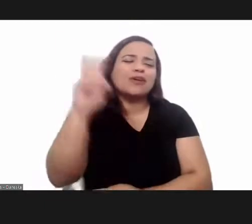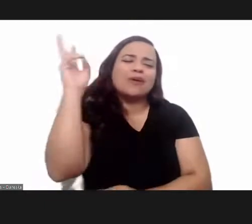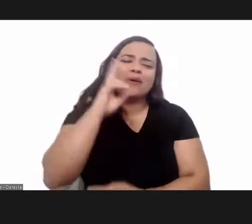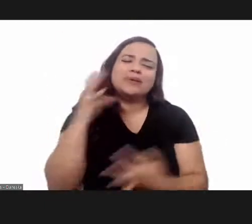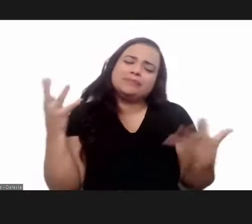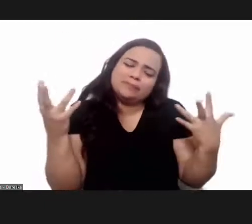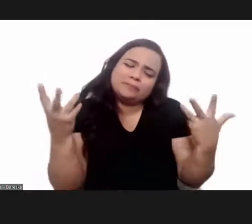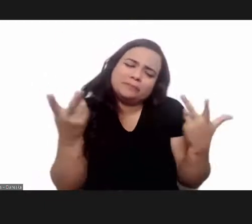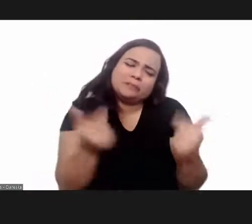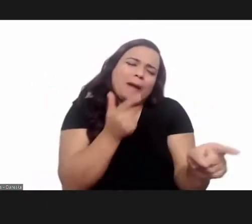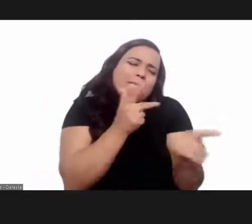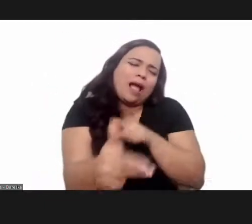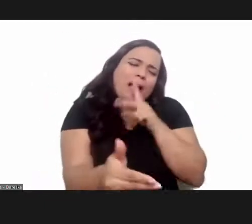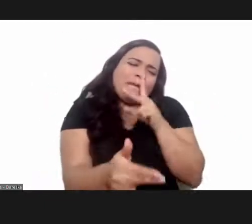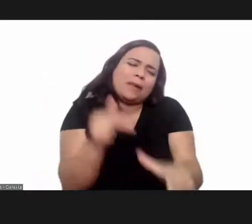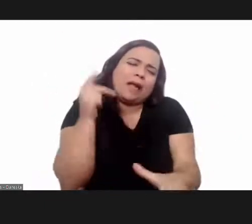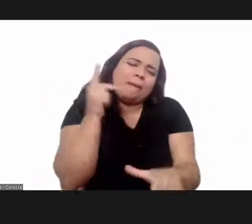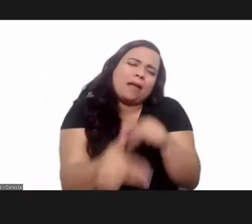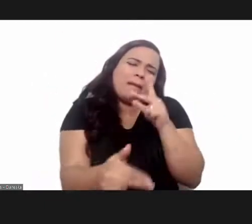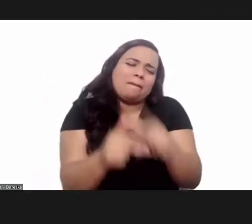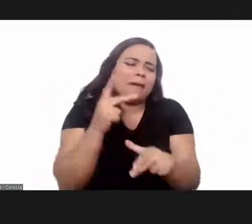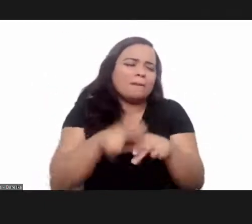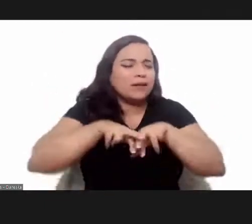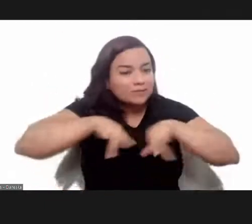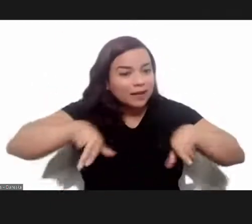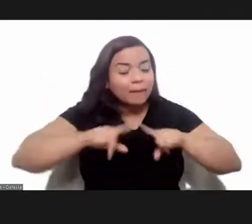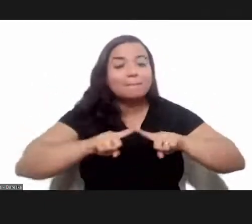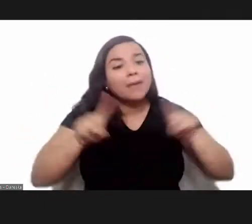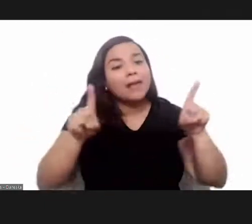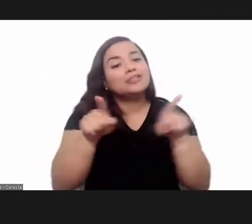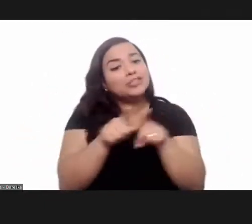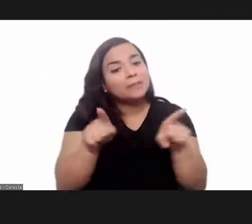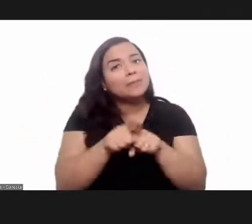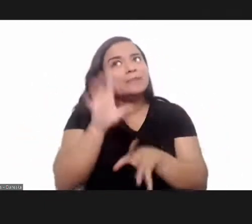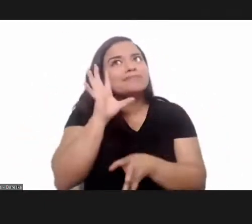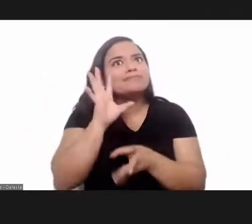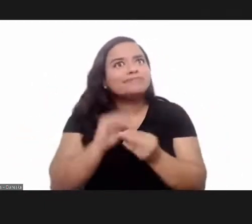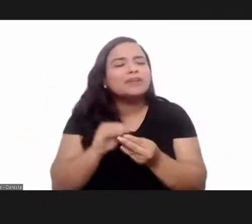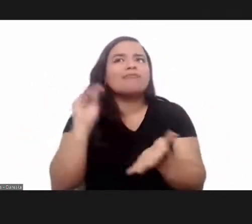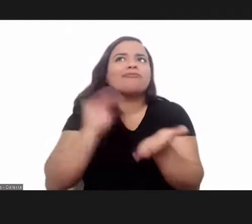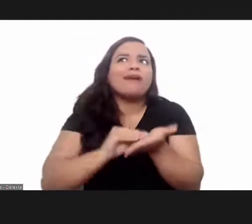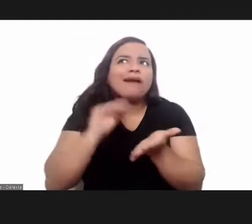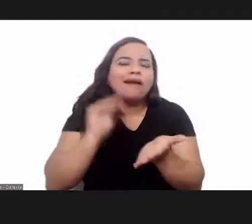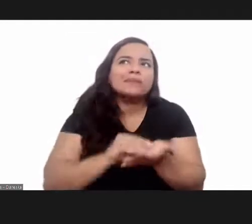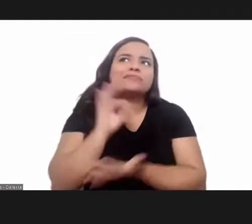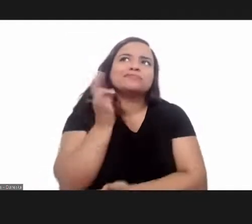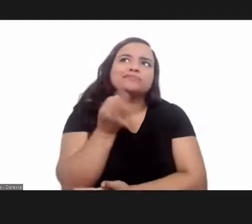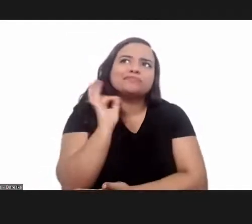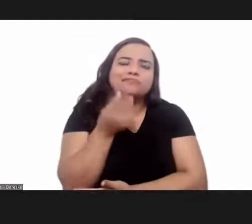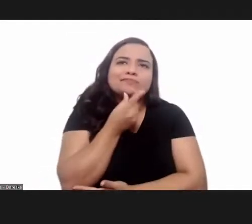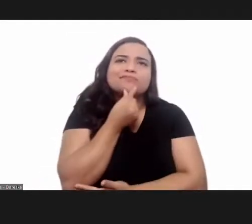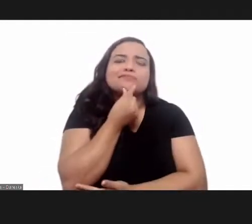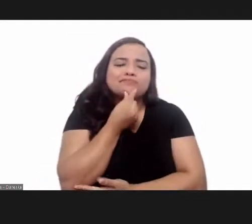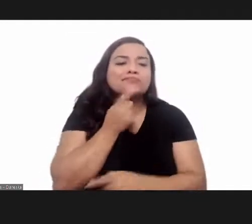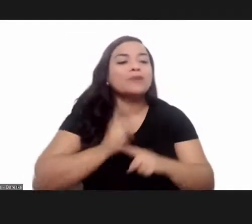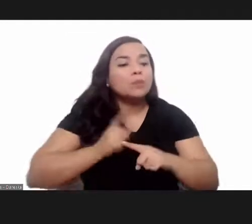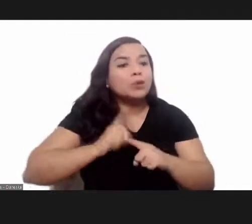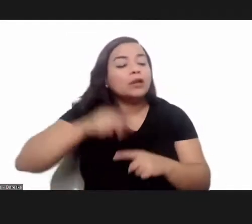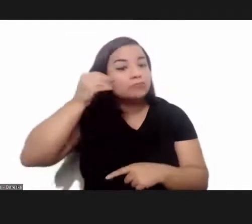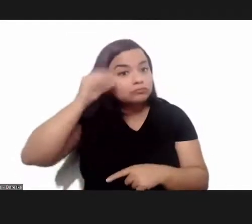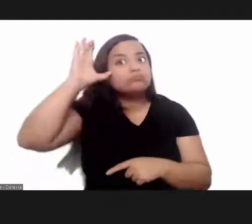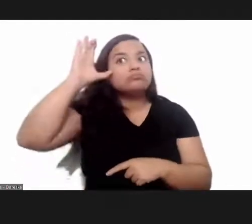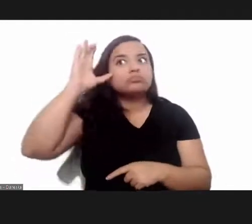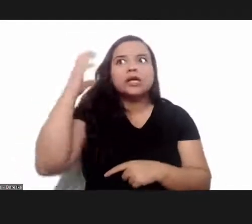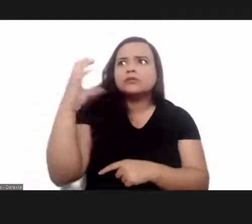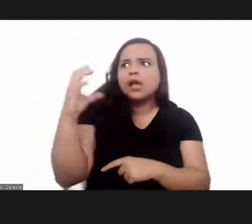of research of a history of uh achievements but also some gaps